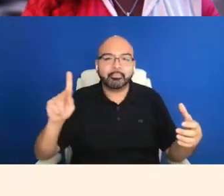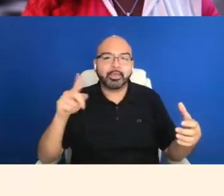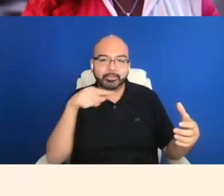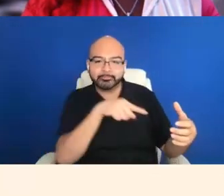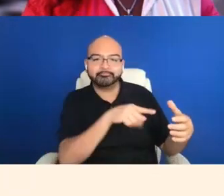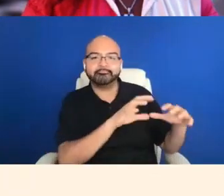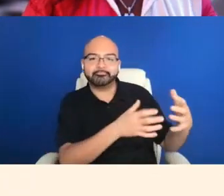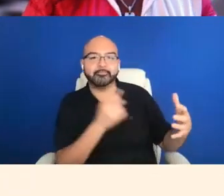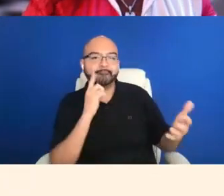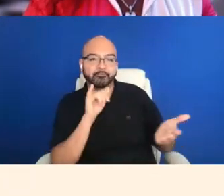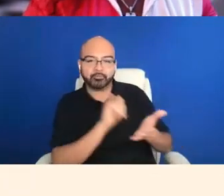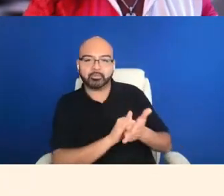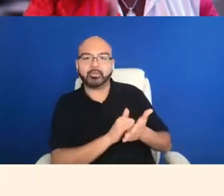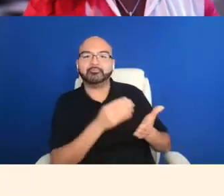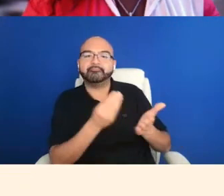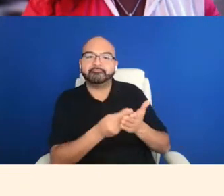have